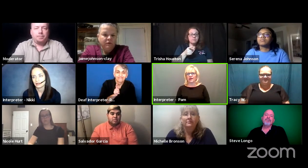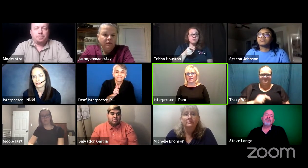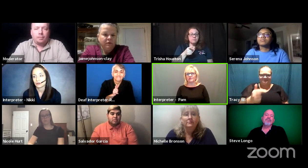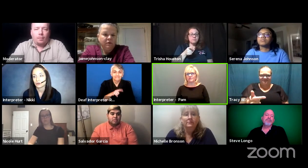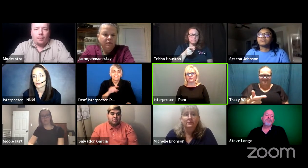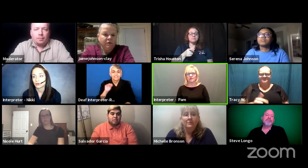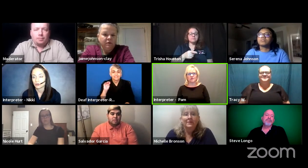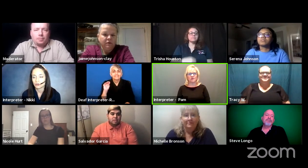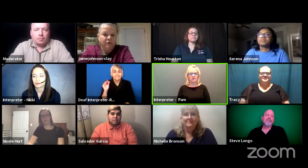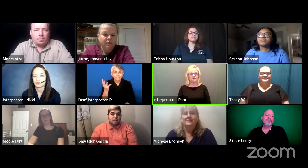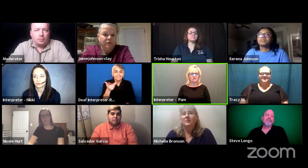Okay.